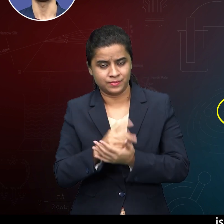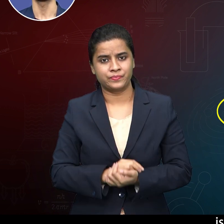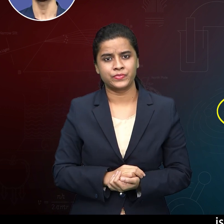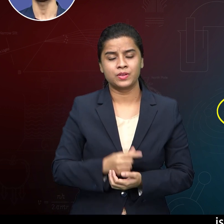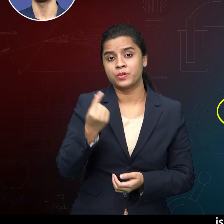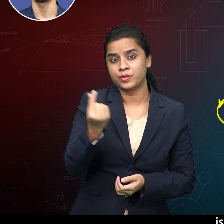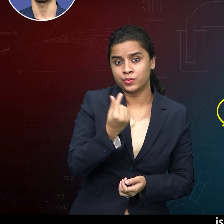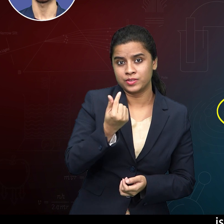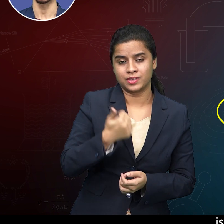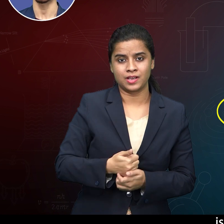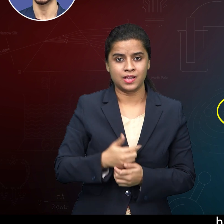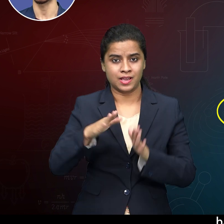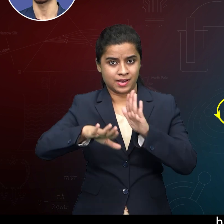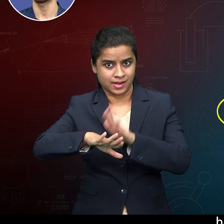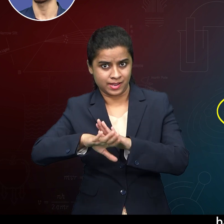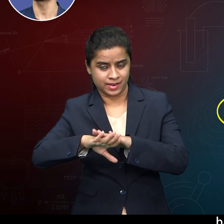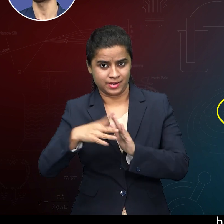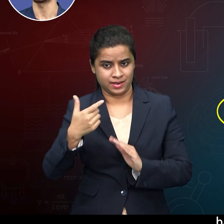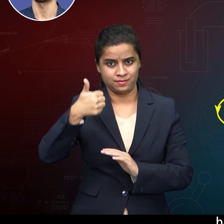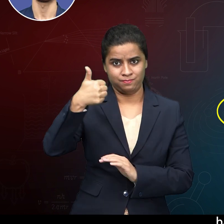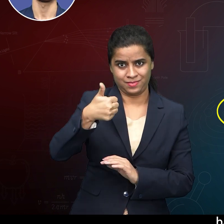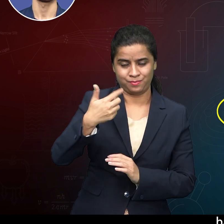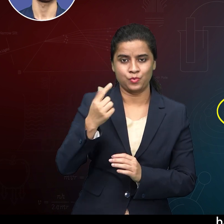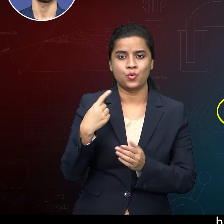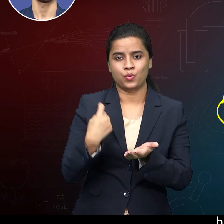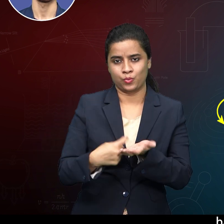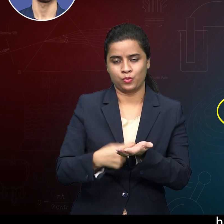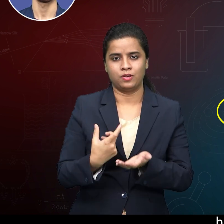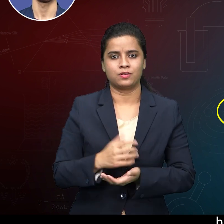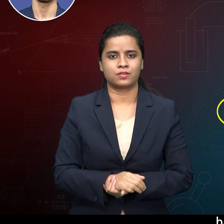is by using a right hand thumb rule.